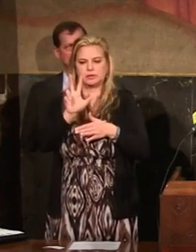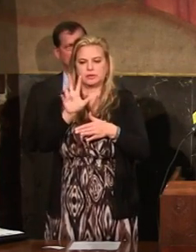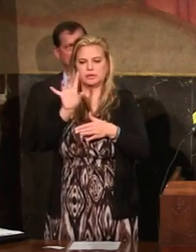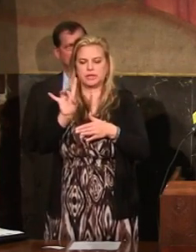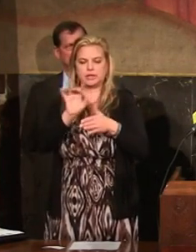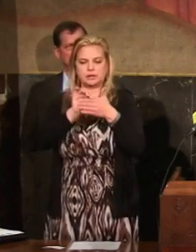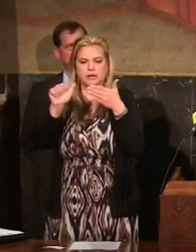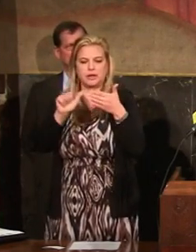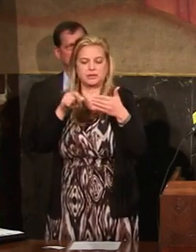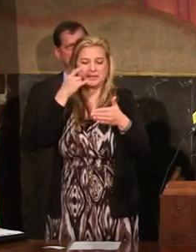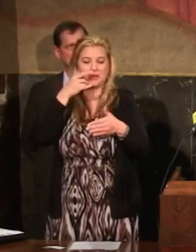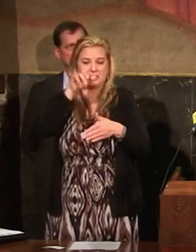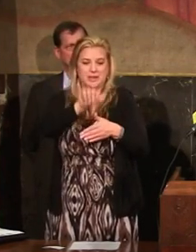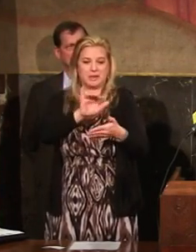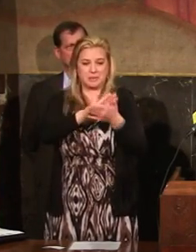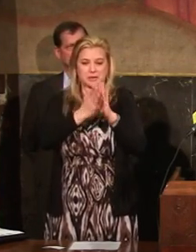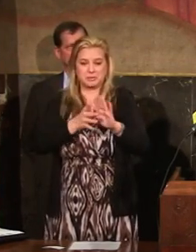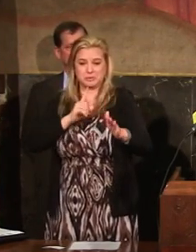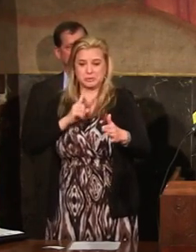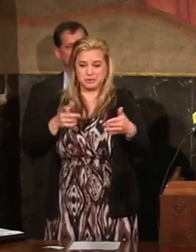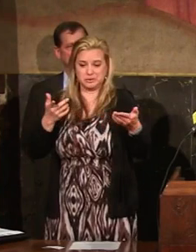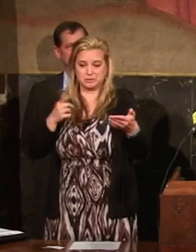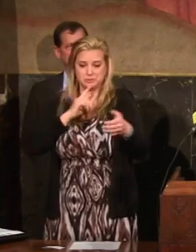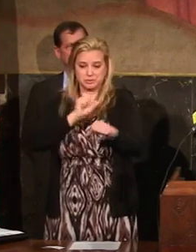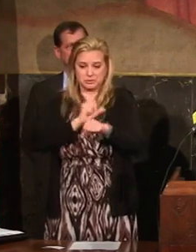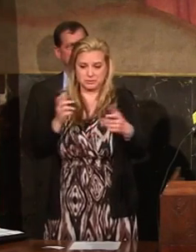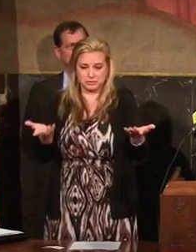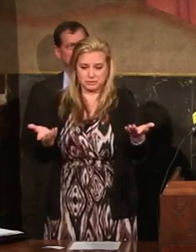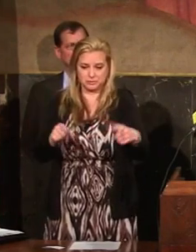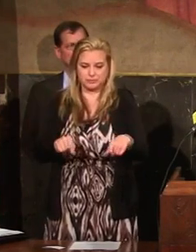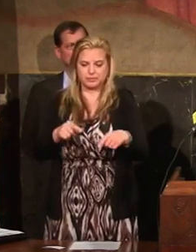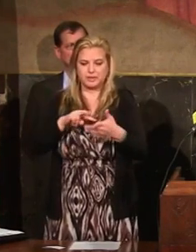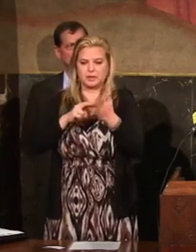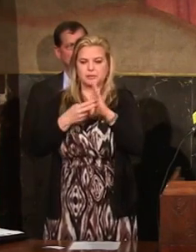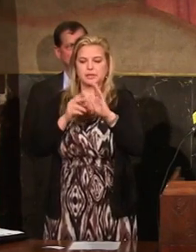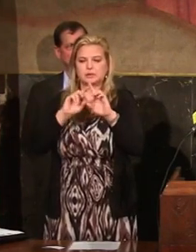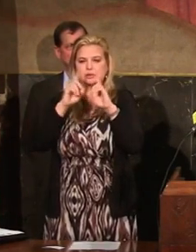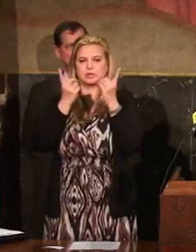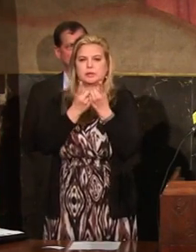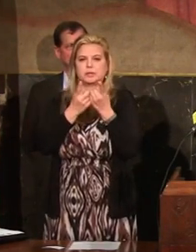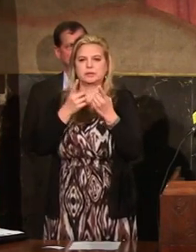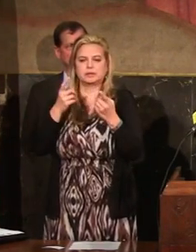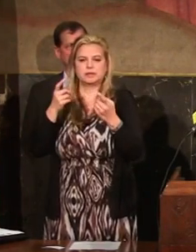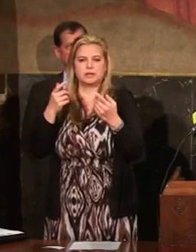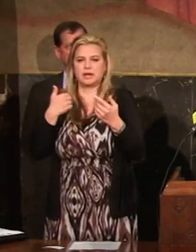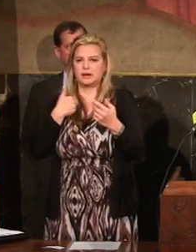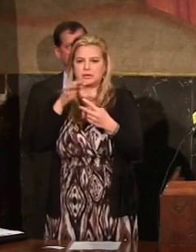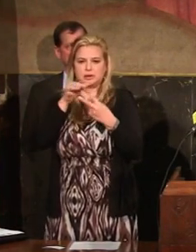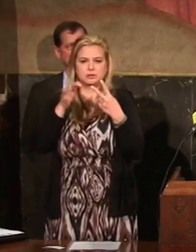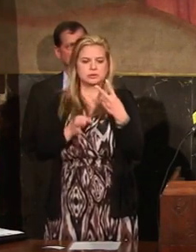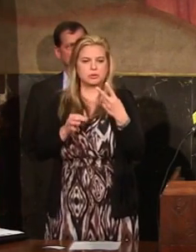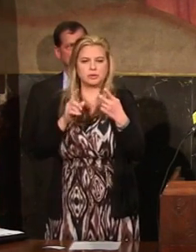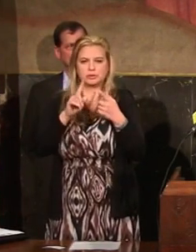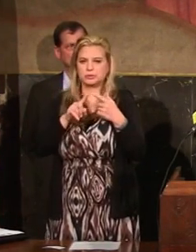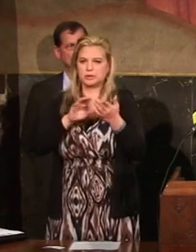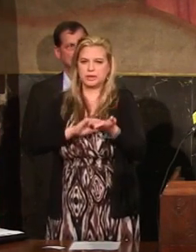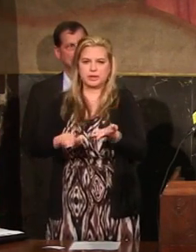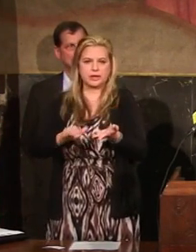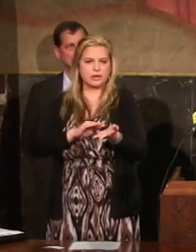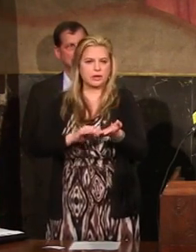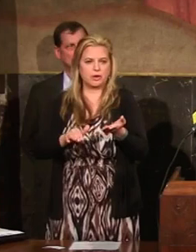$147,638 becomes a reality, the department would have no choice but to have an actual layoff